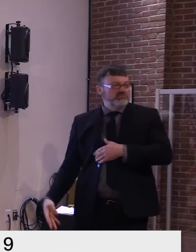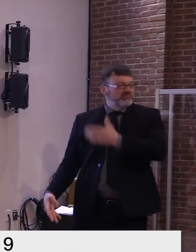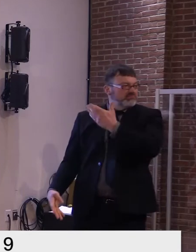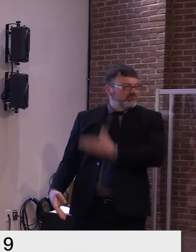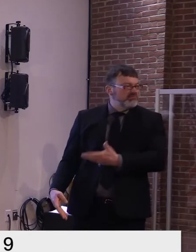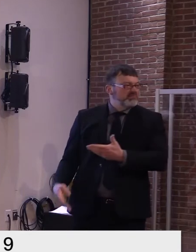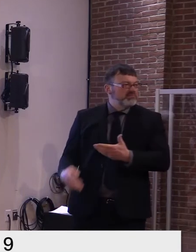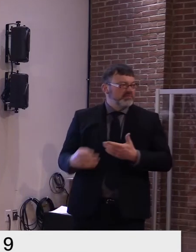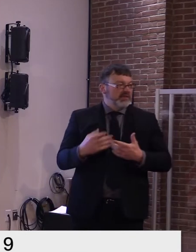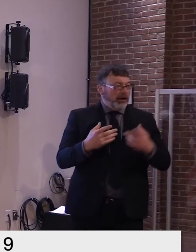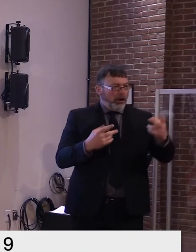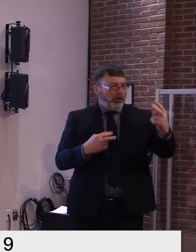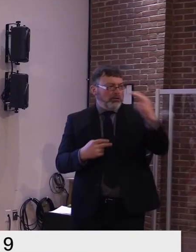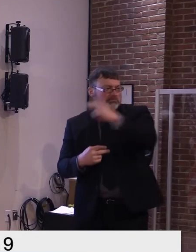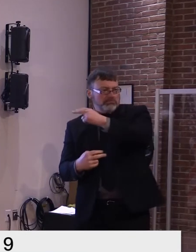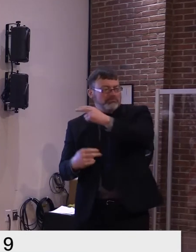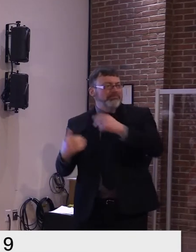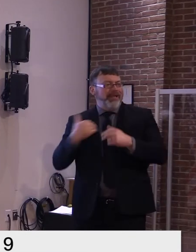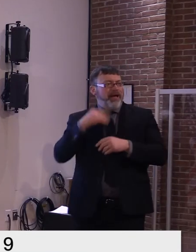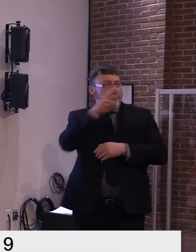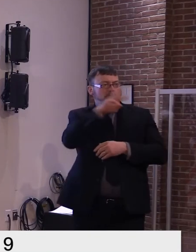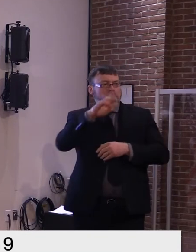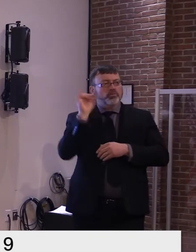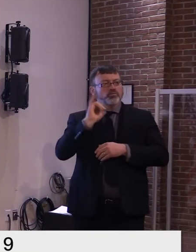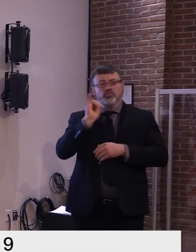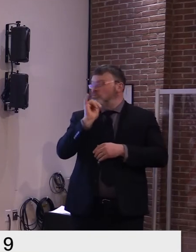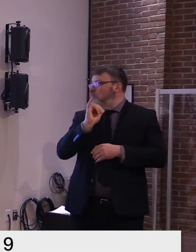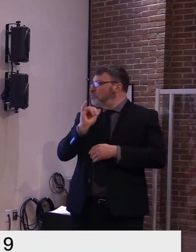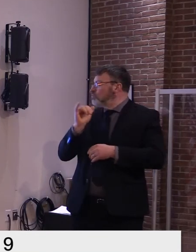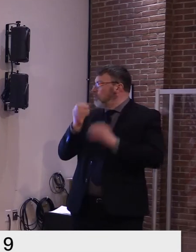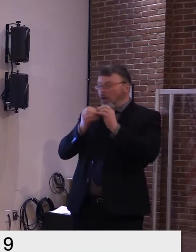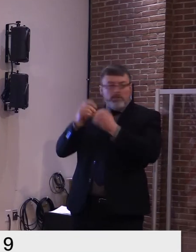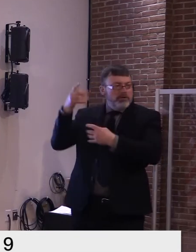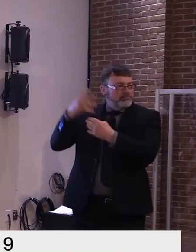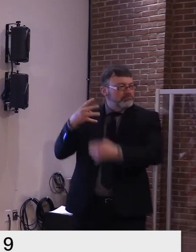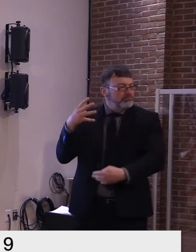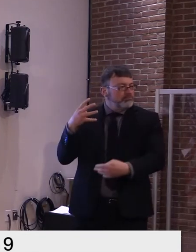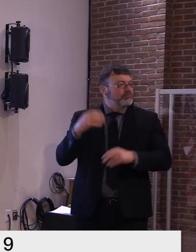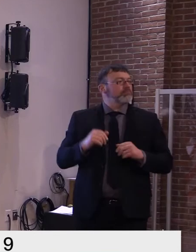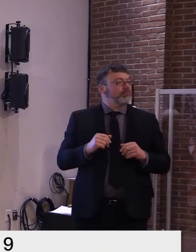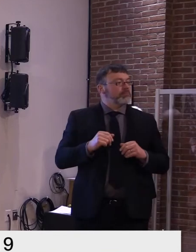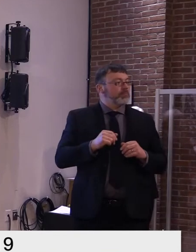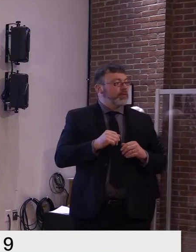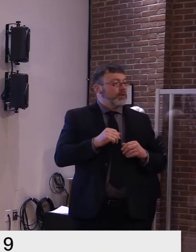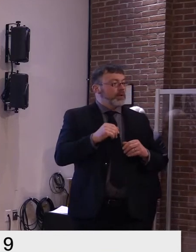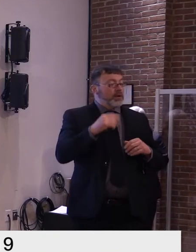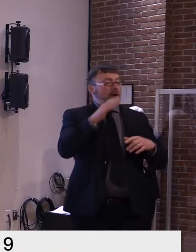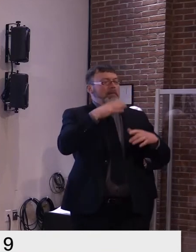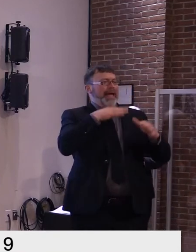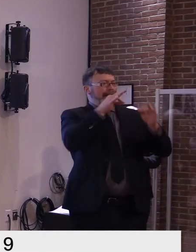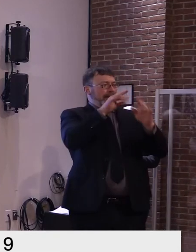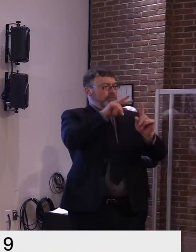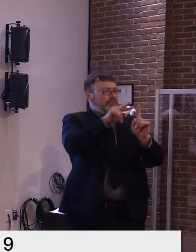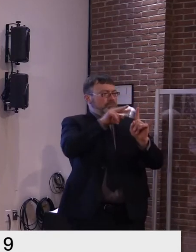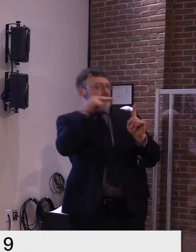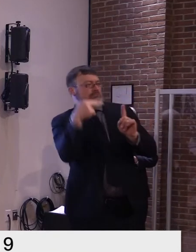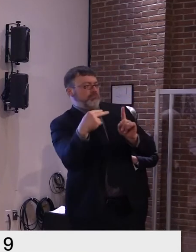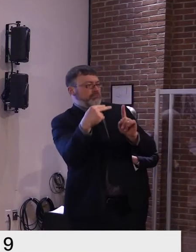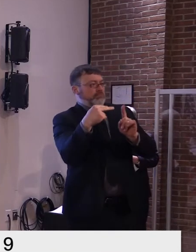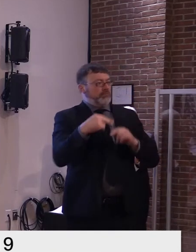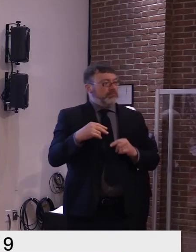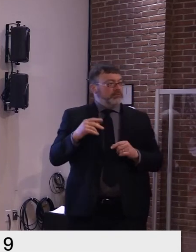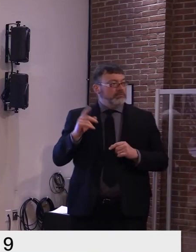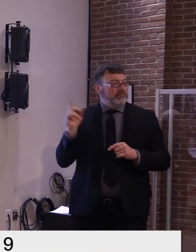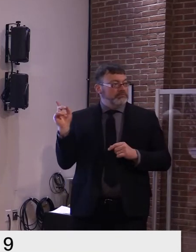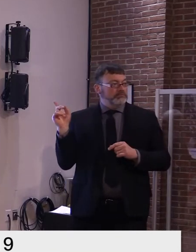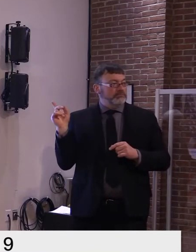these numbers, and I'm showing to you in a different light today, and the light I'm showing is that the list is